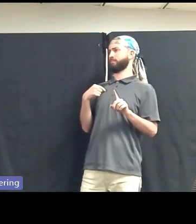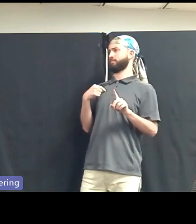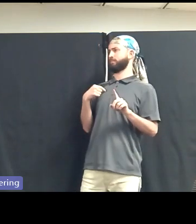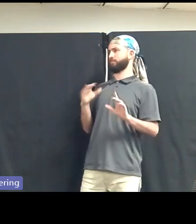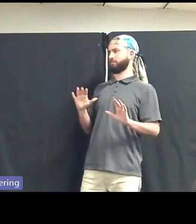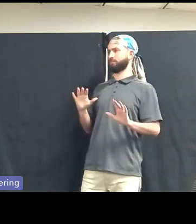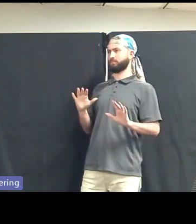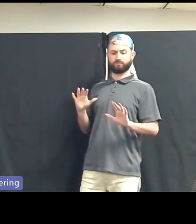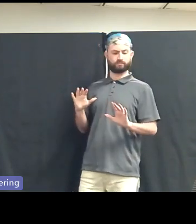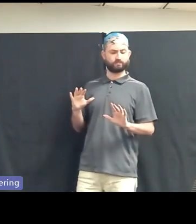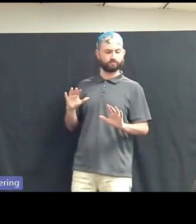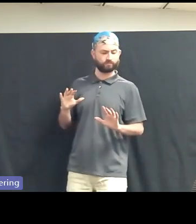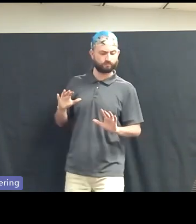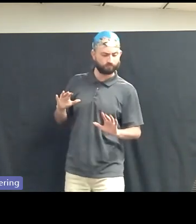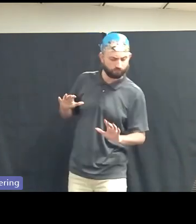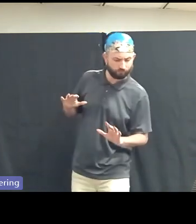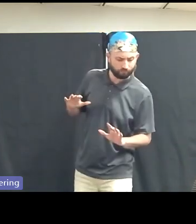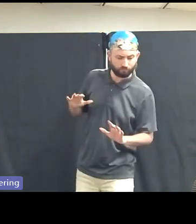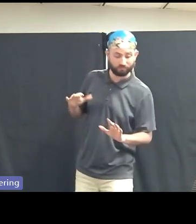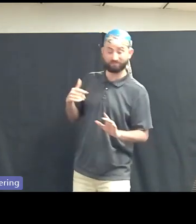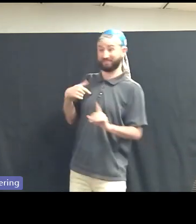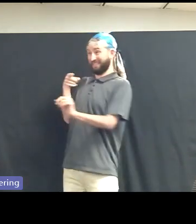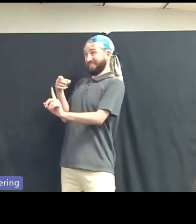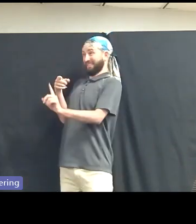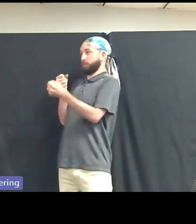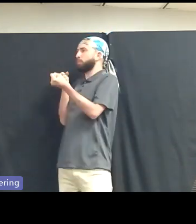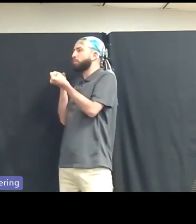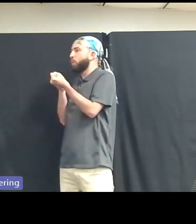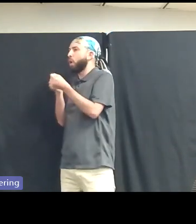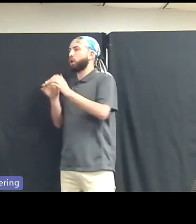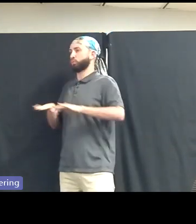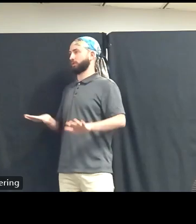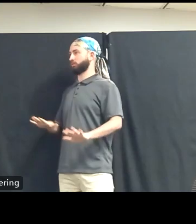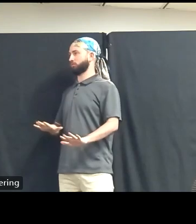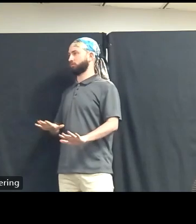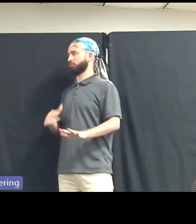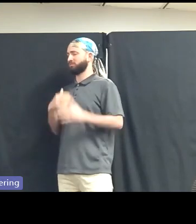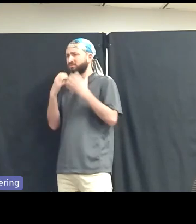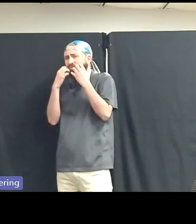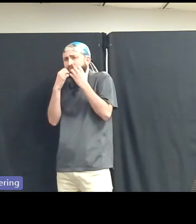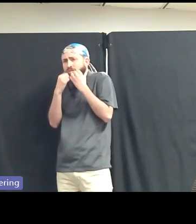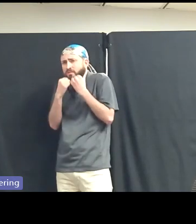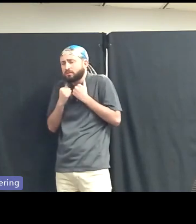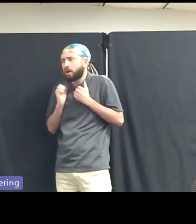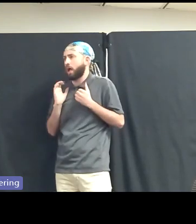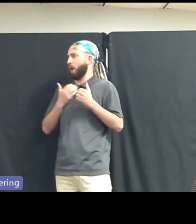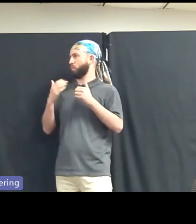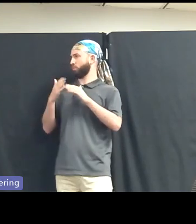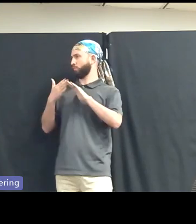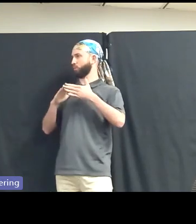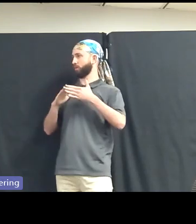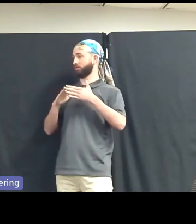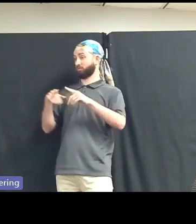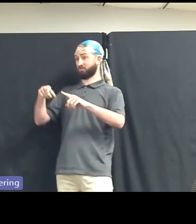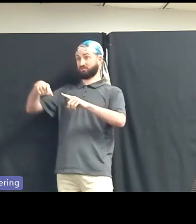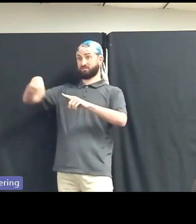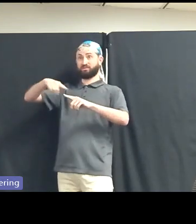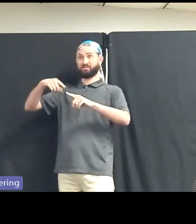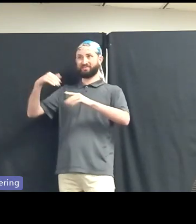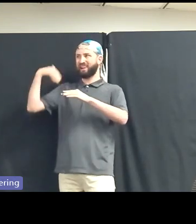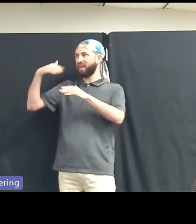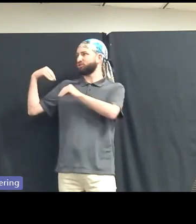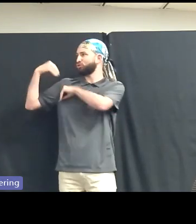And I hope you understand where I'm coming from and where this all stems from. This is to support our children. We